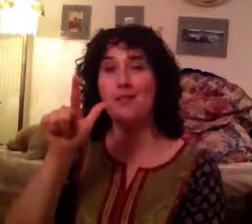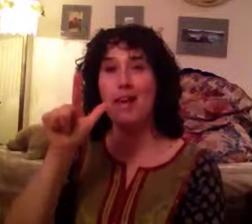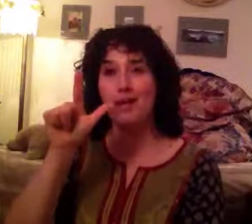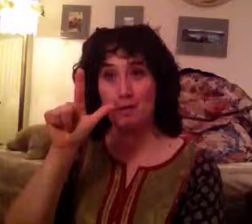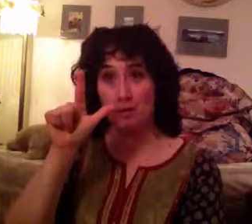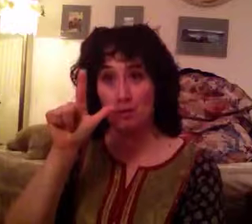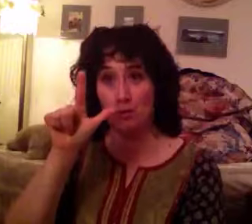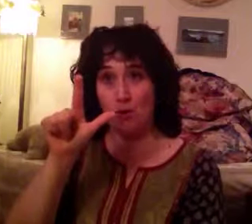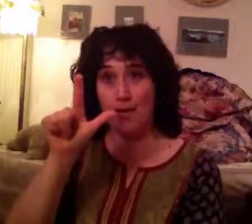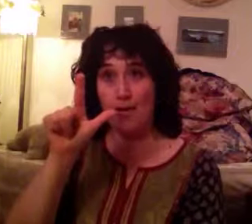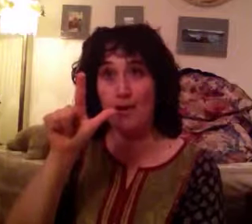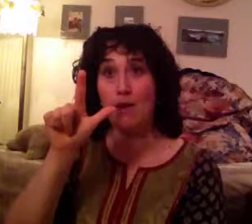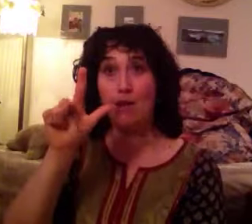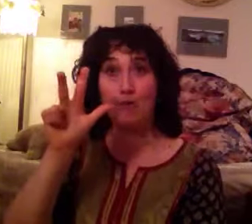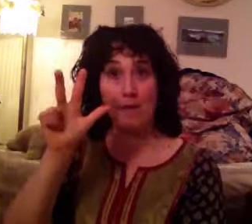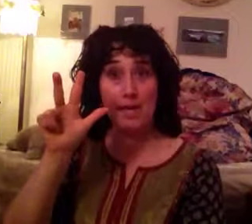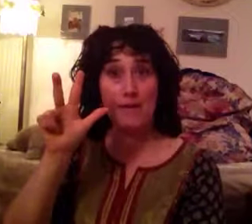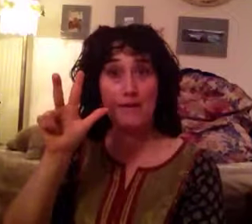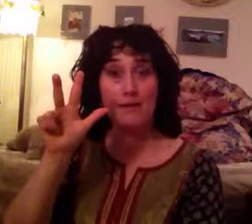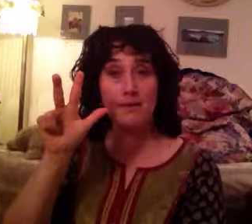yet. 23,